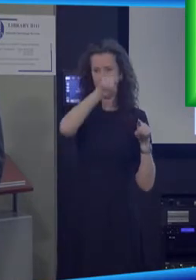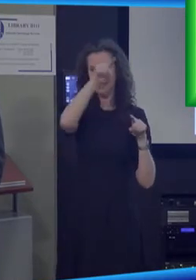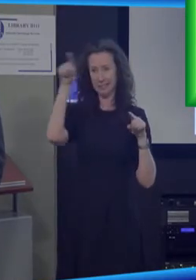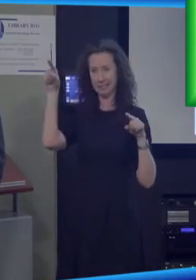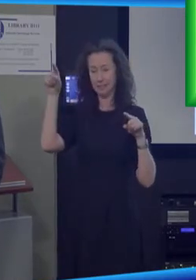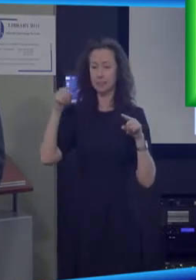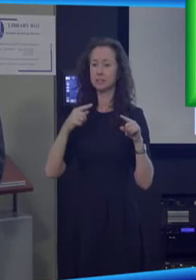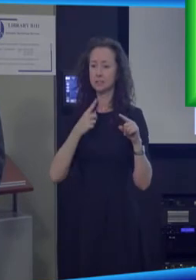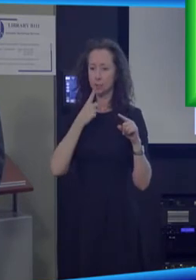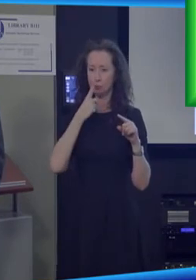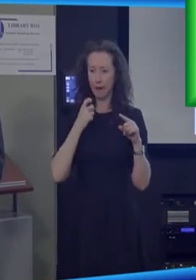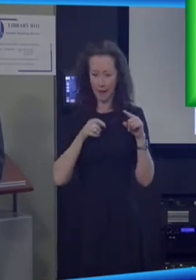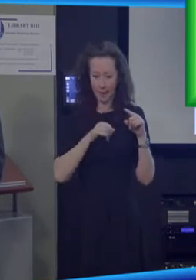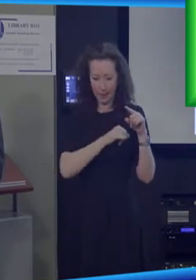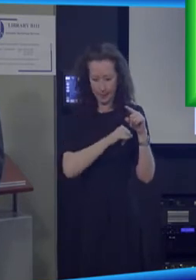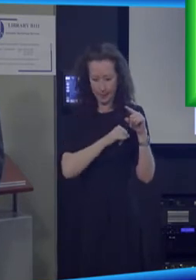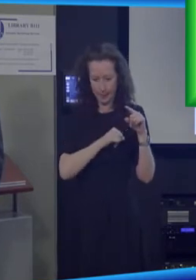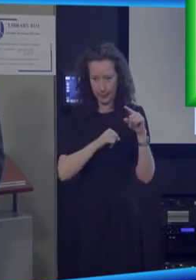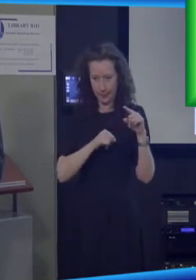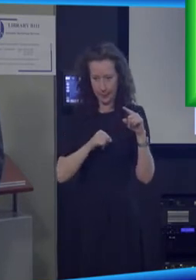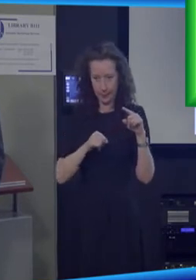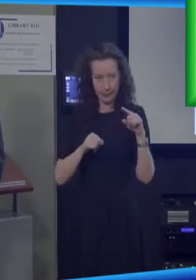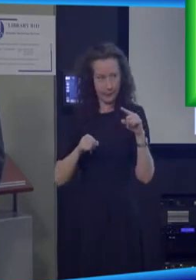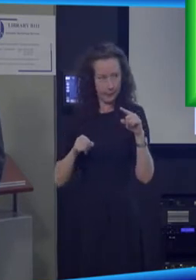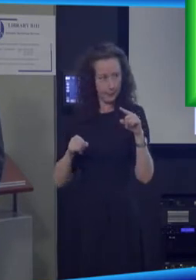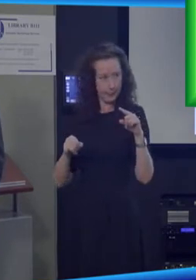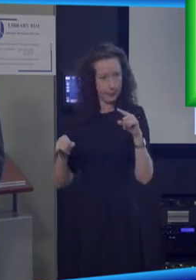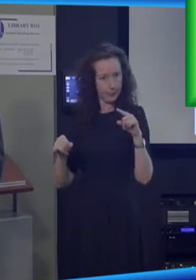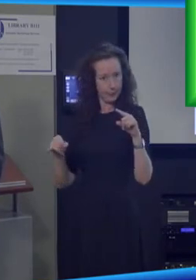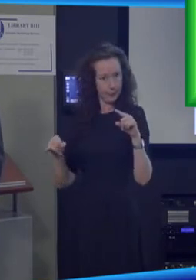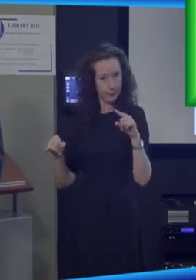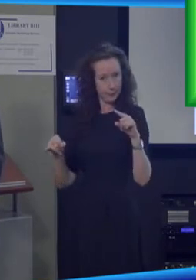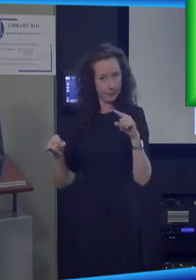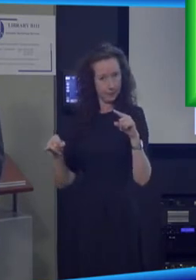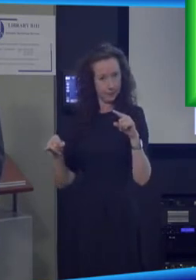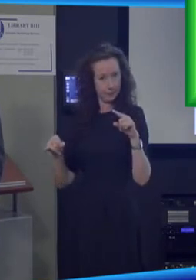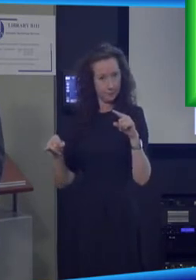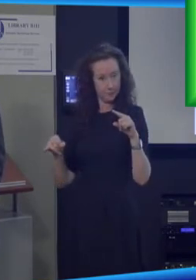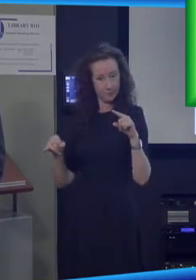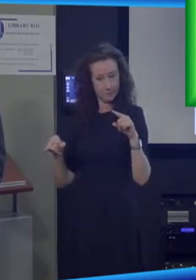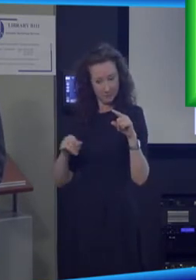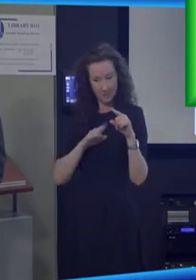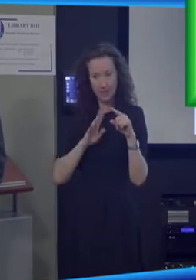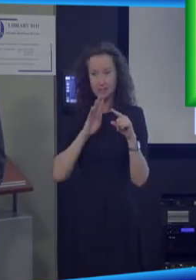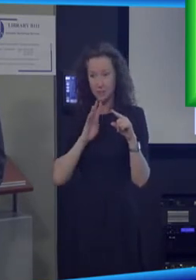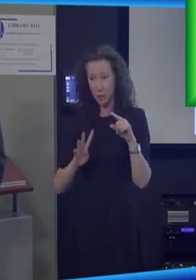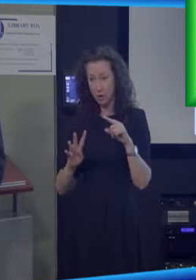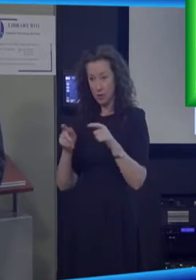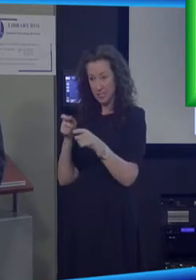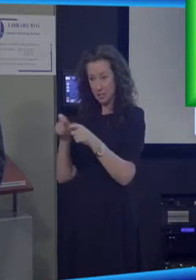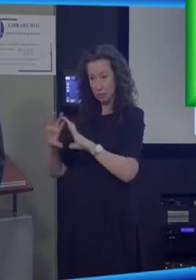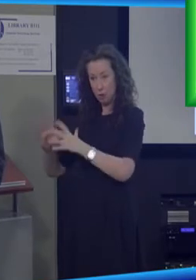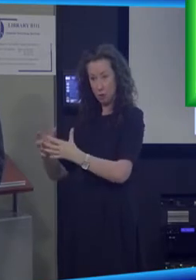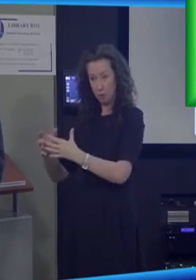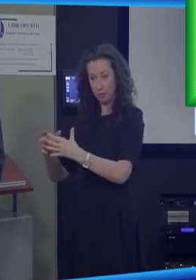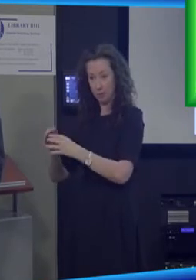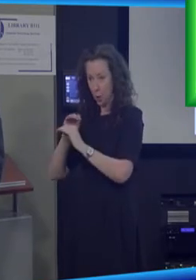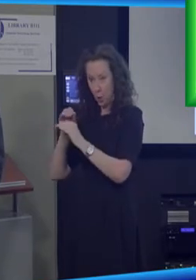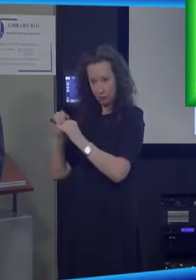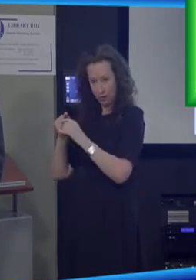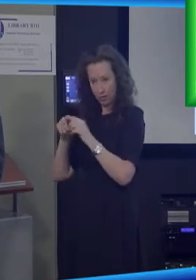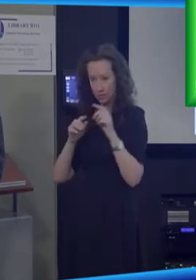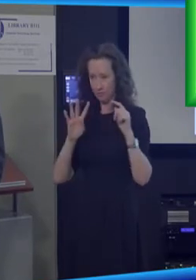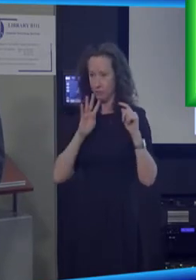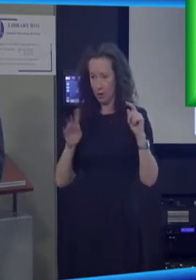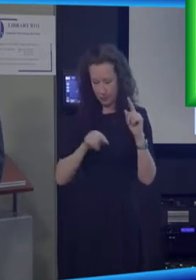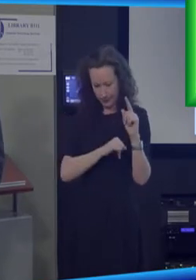line that's right on the 0 axis all the way across the 4-year-olds in the control condition. Let me explain this a little more